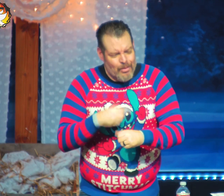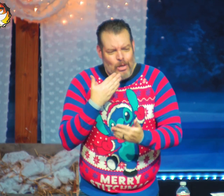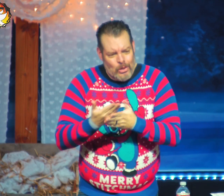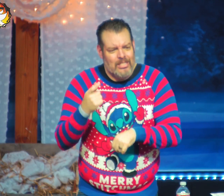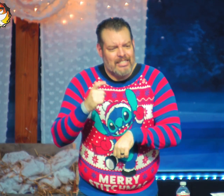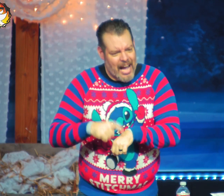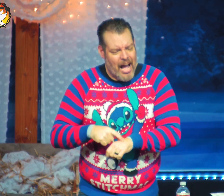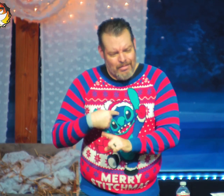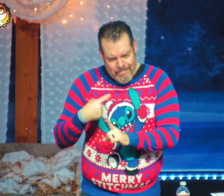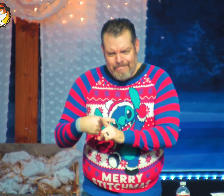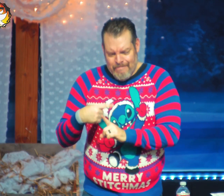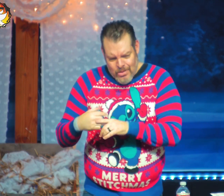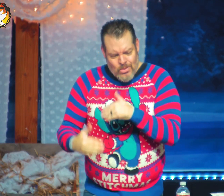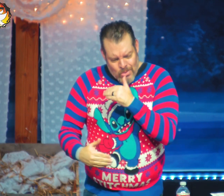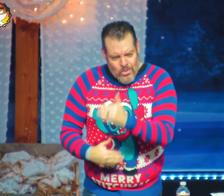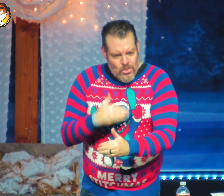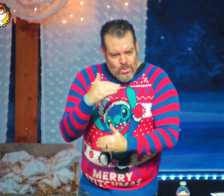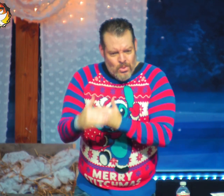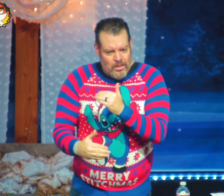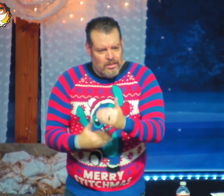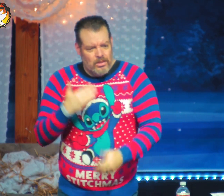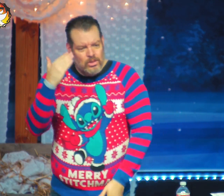Wow. That gift can give great joy.